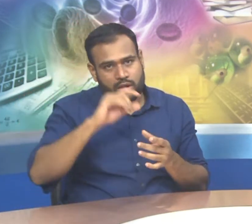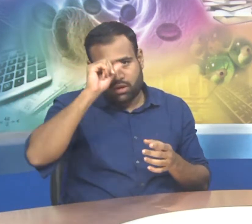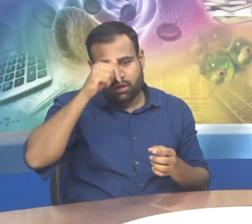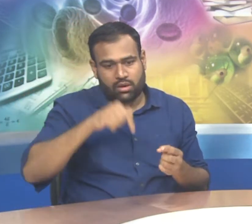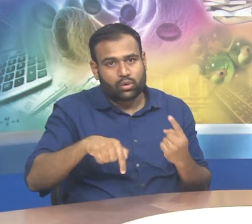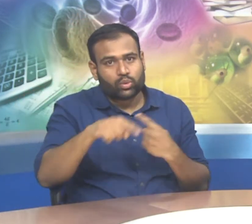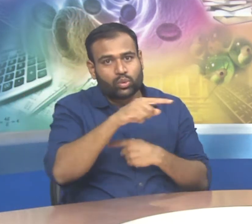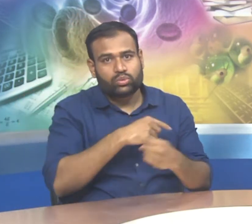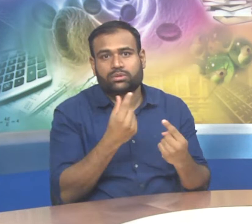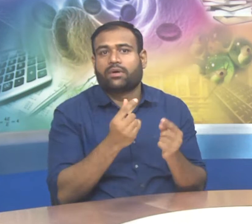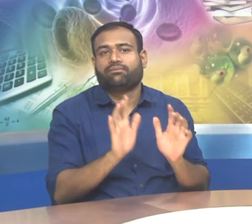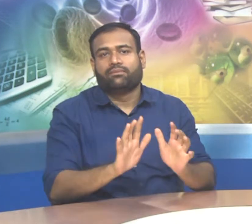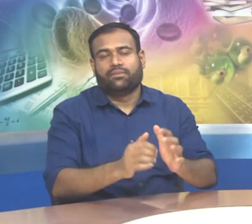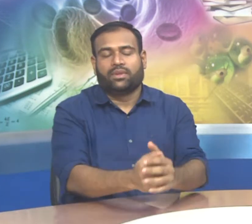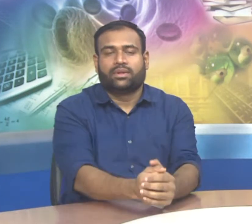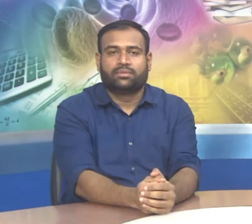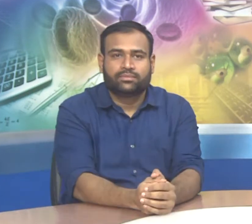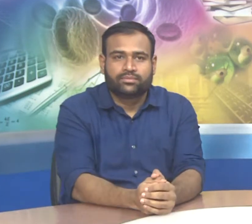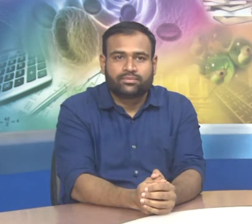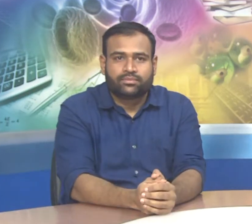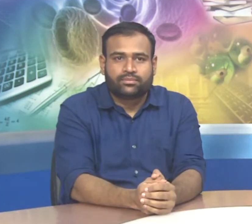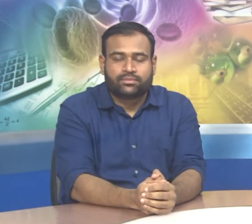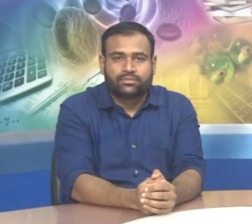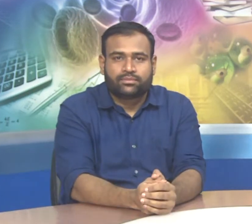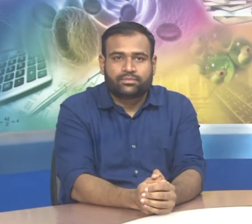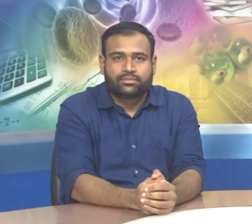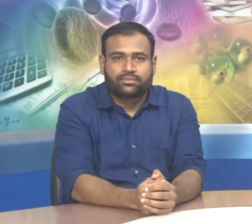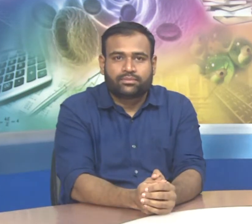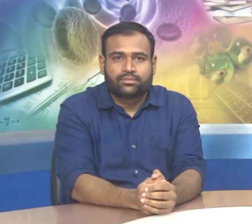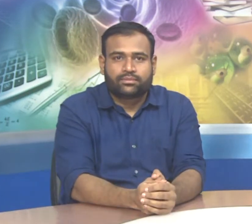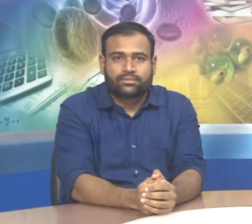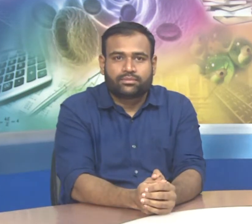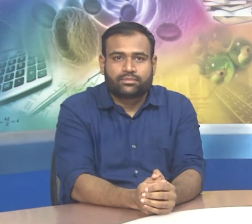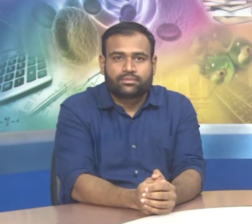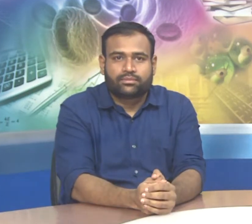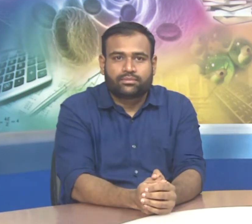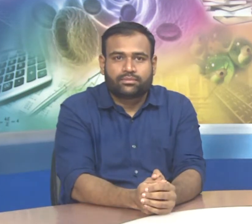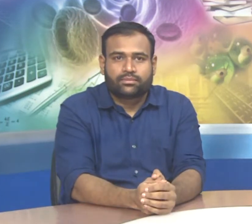also American Express Bank, Standard and Chartered Bank.